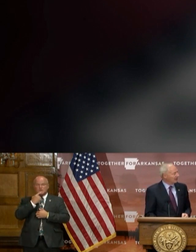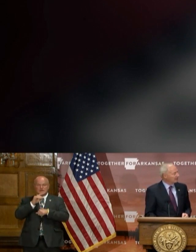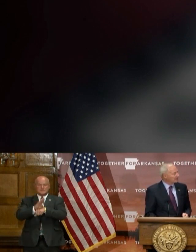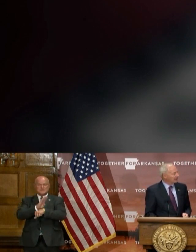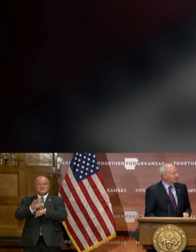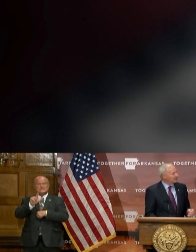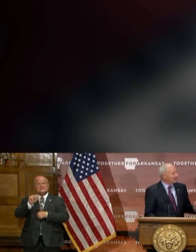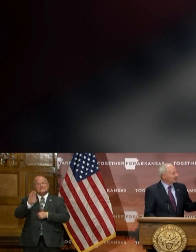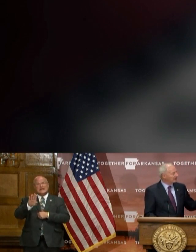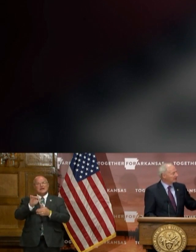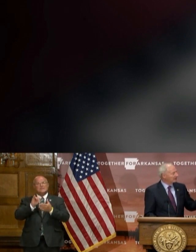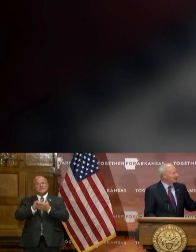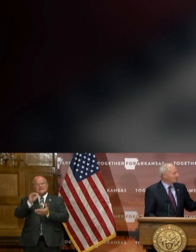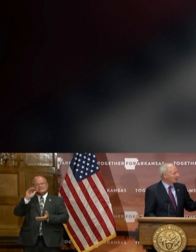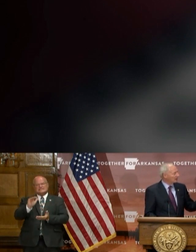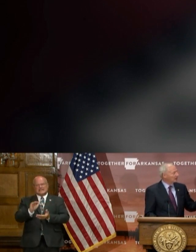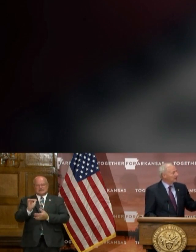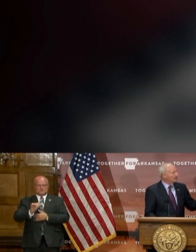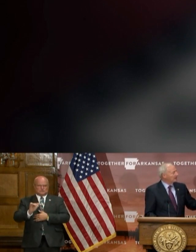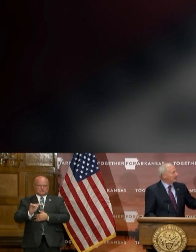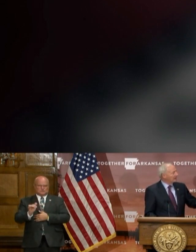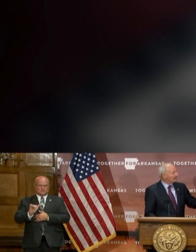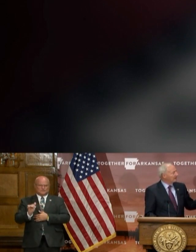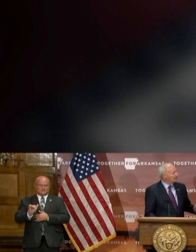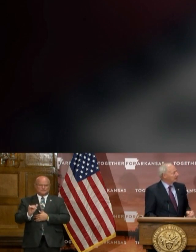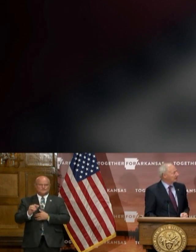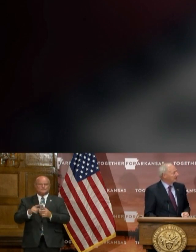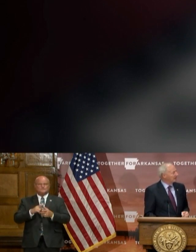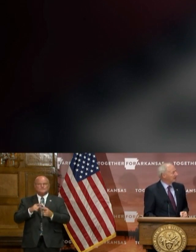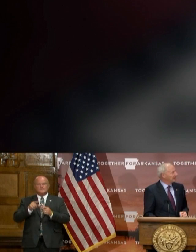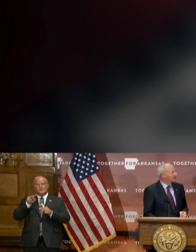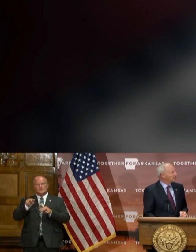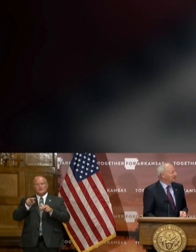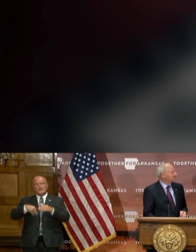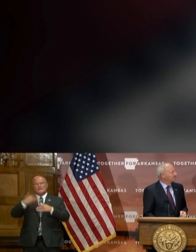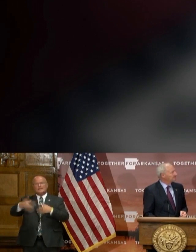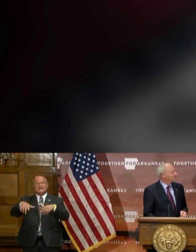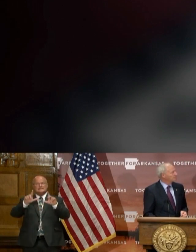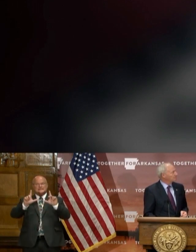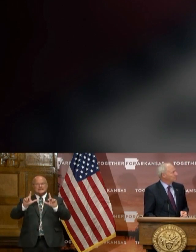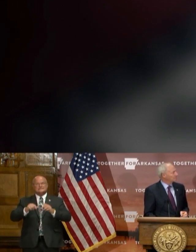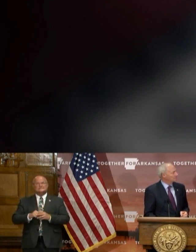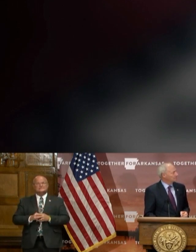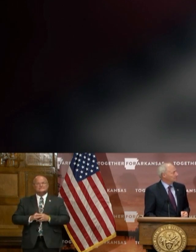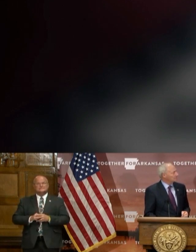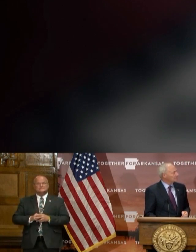commercial labs, that's down a little bit as well. And then if you look at the next one,